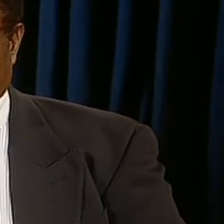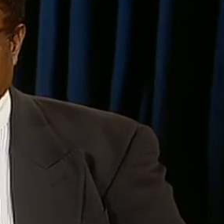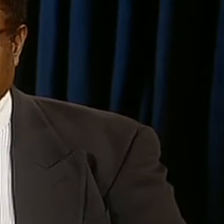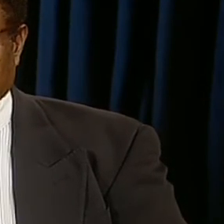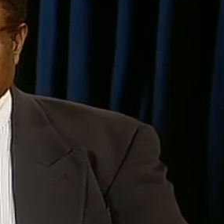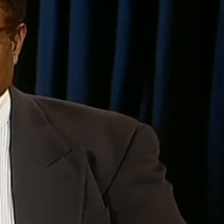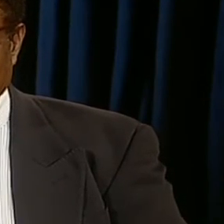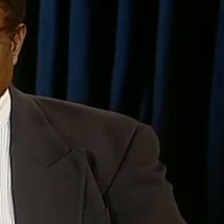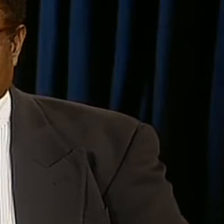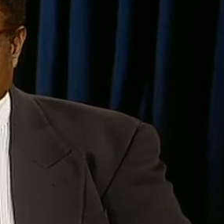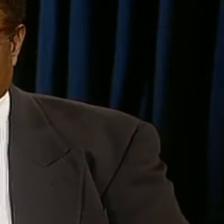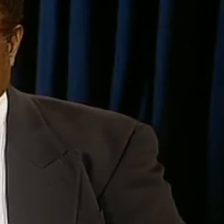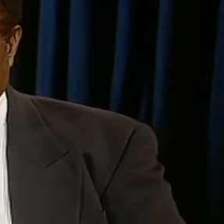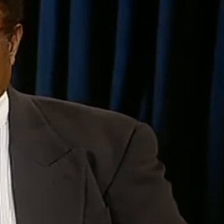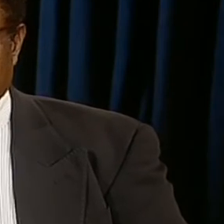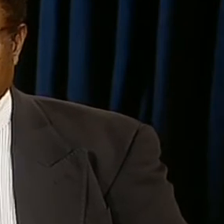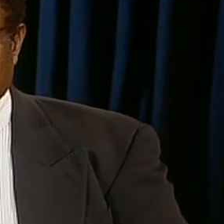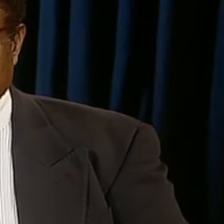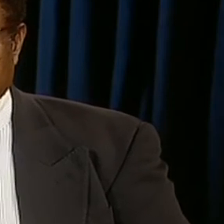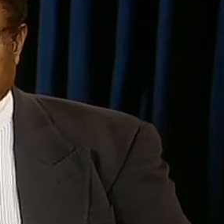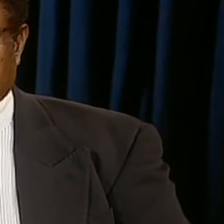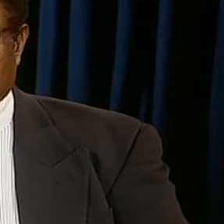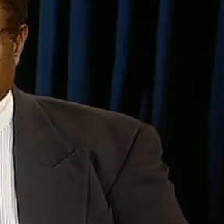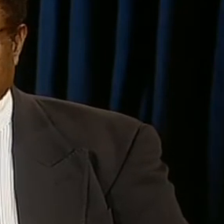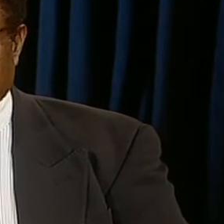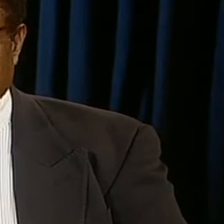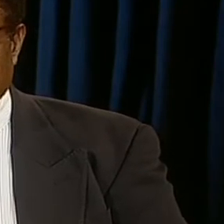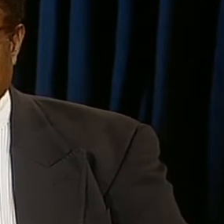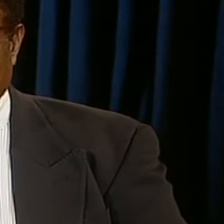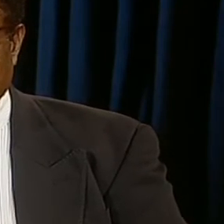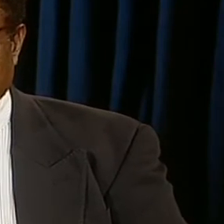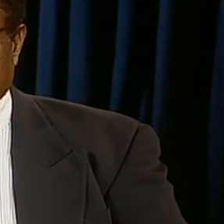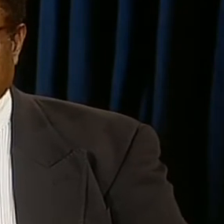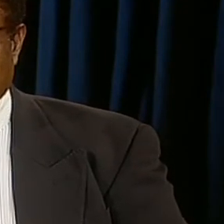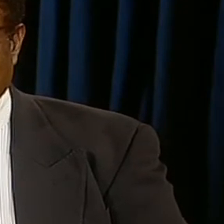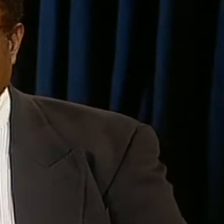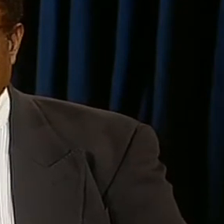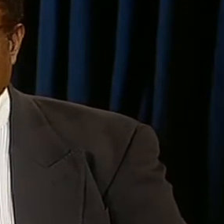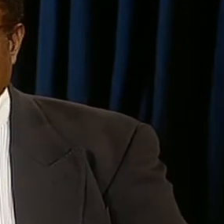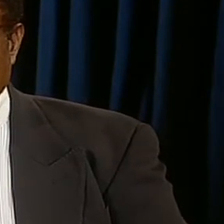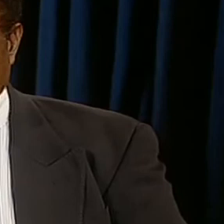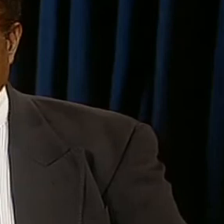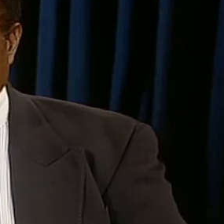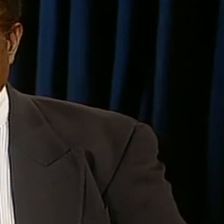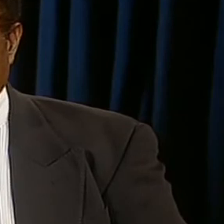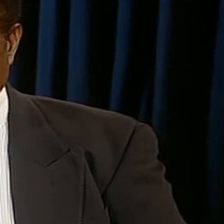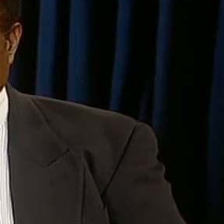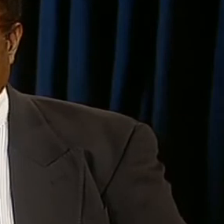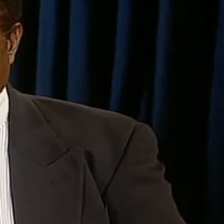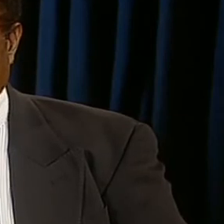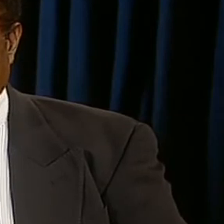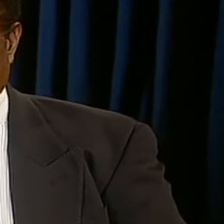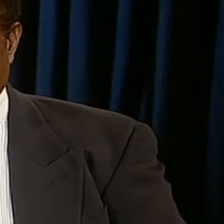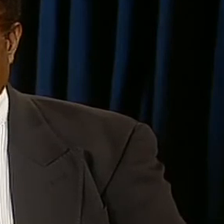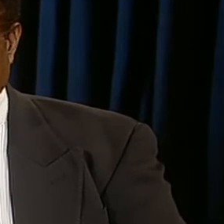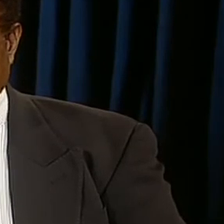our behalf. And remember, our Prime Minister, the Honorable James Marape, and church leaders met on Wednesday,